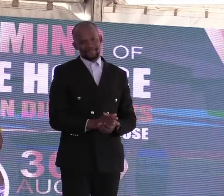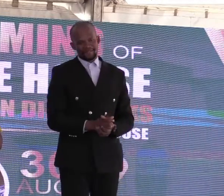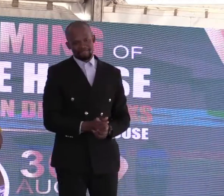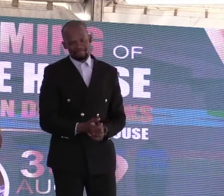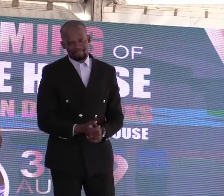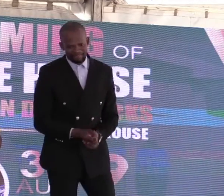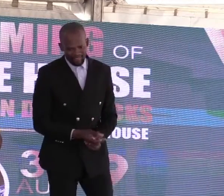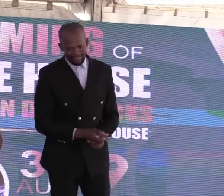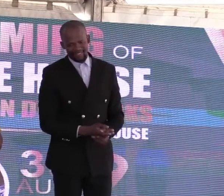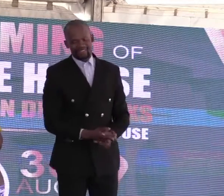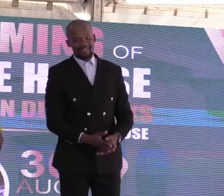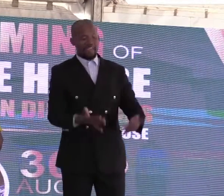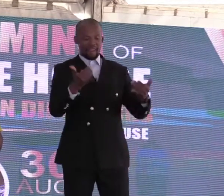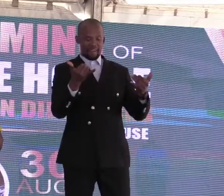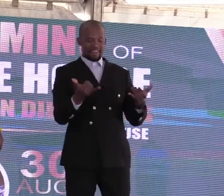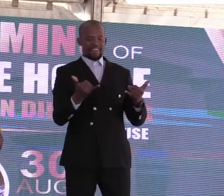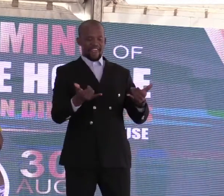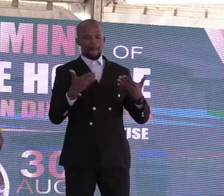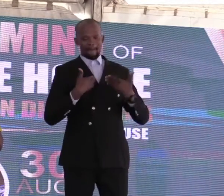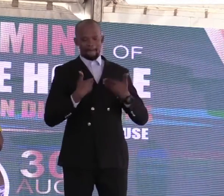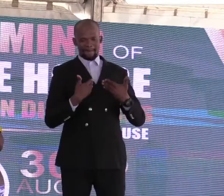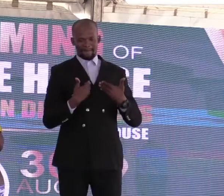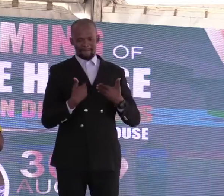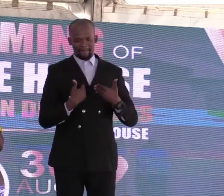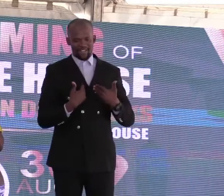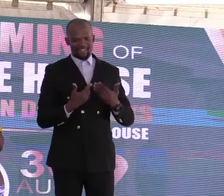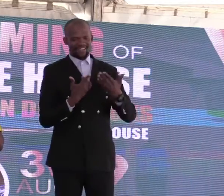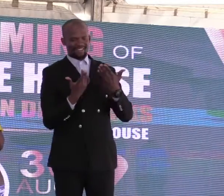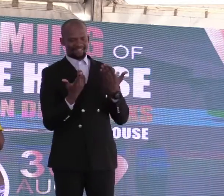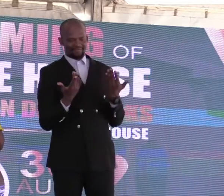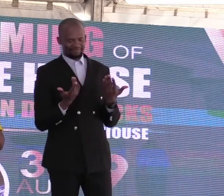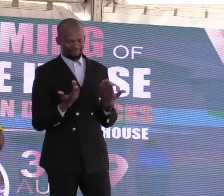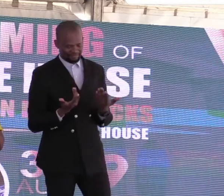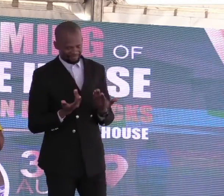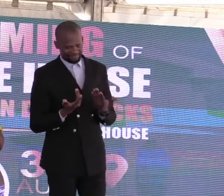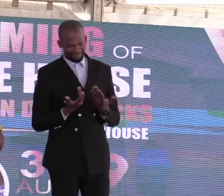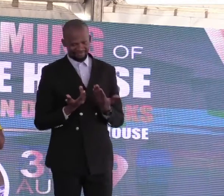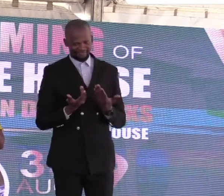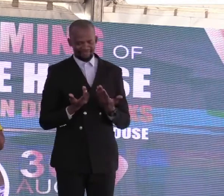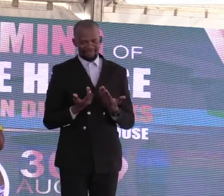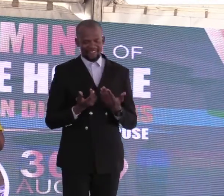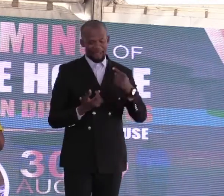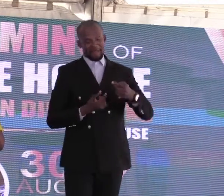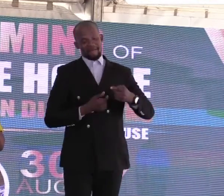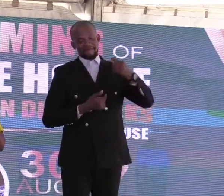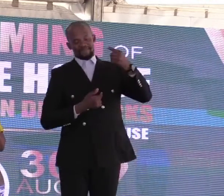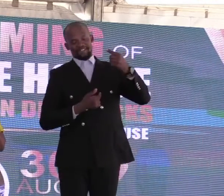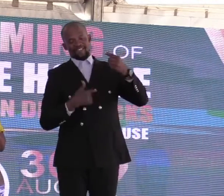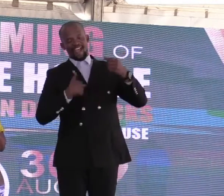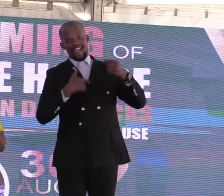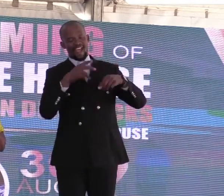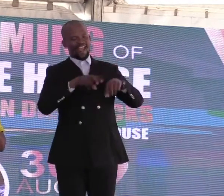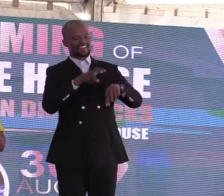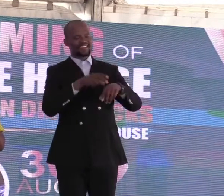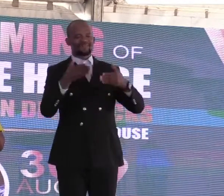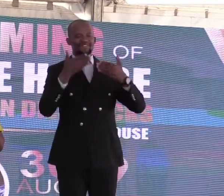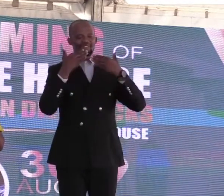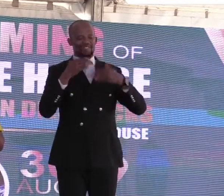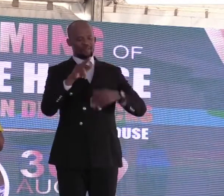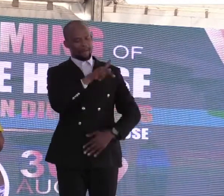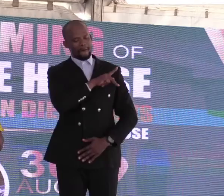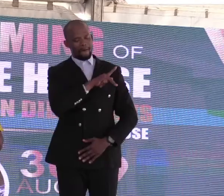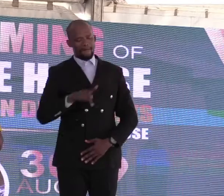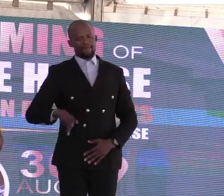to me showing my gratitude. At first, I need to thank the